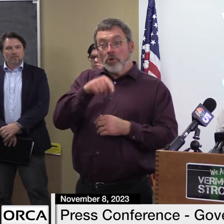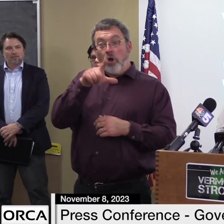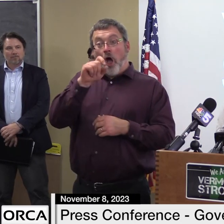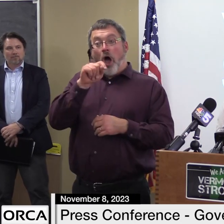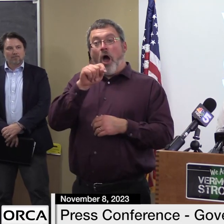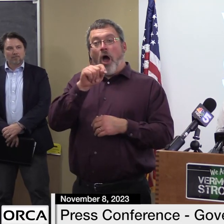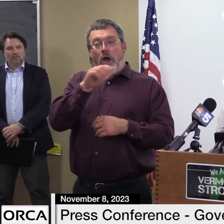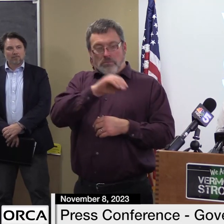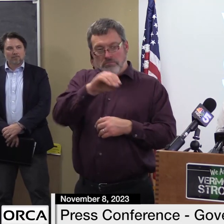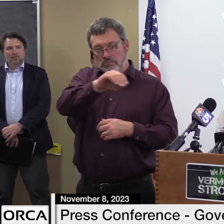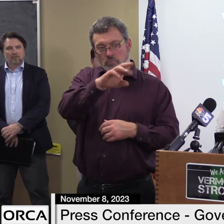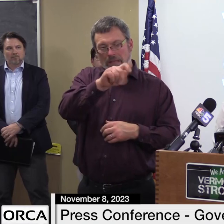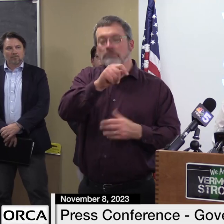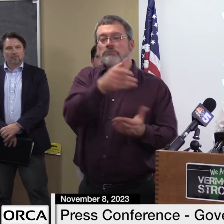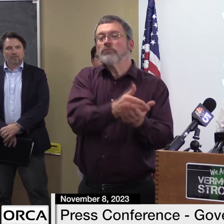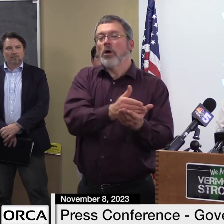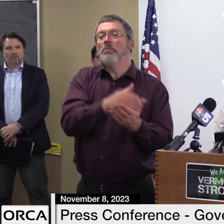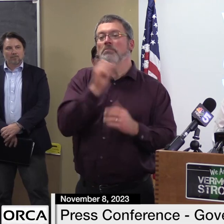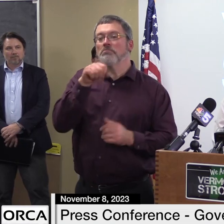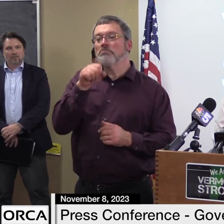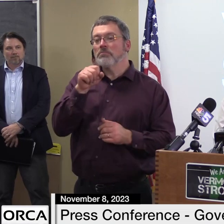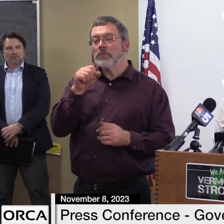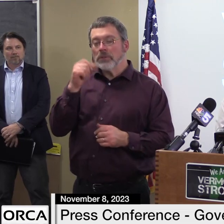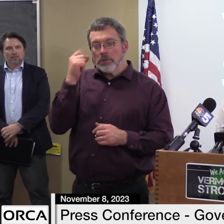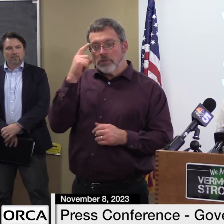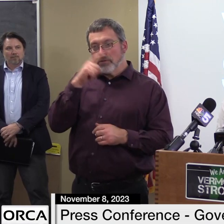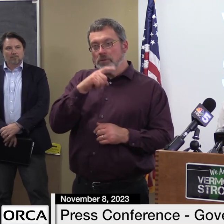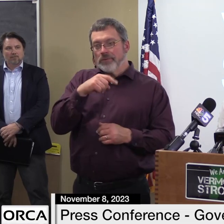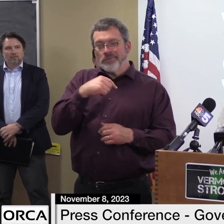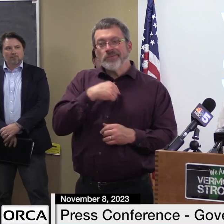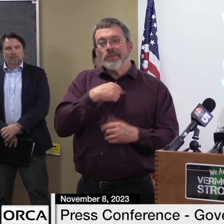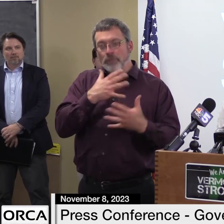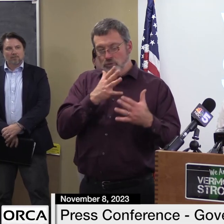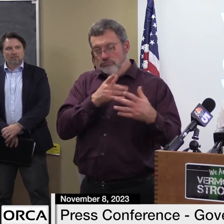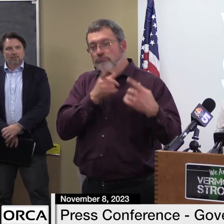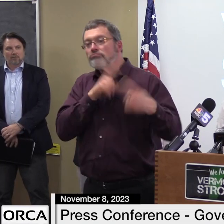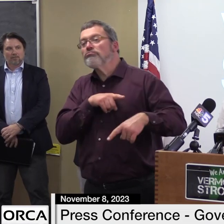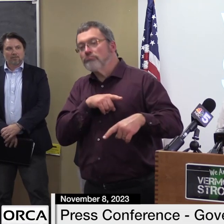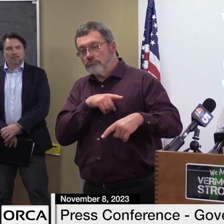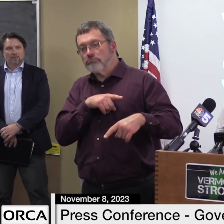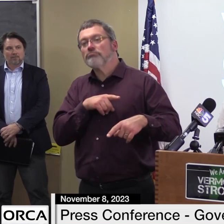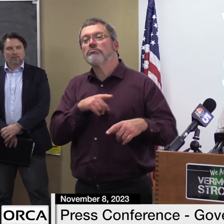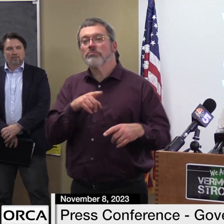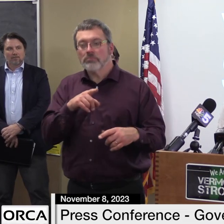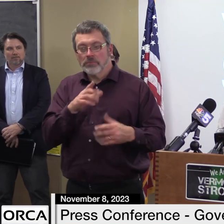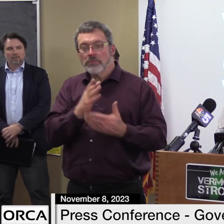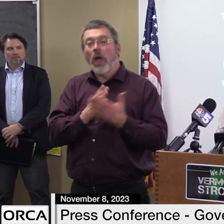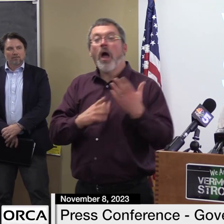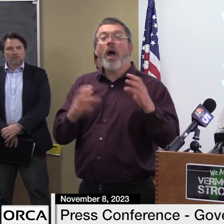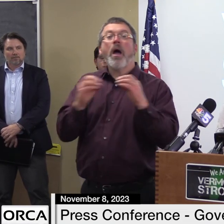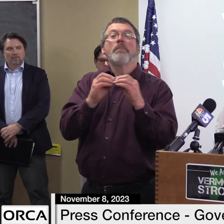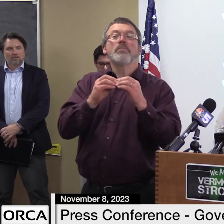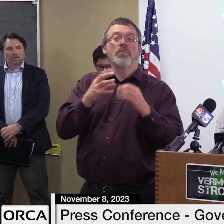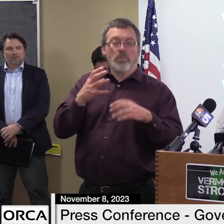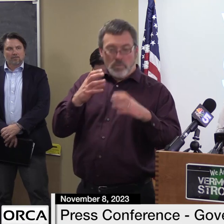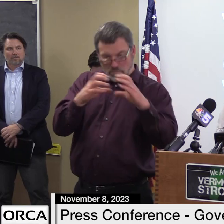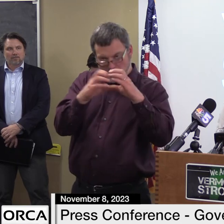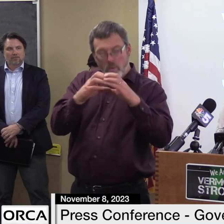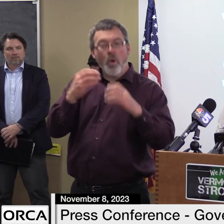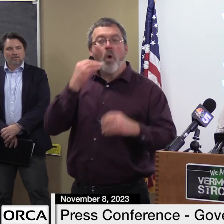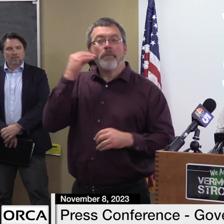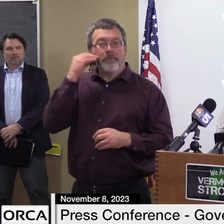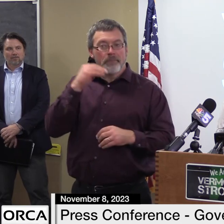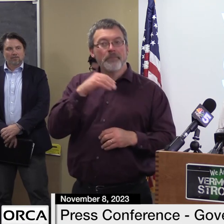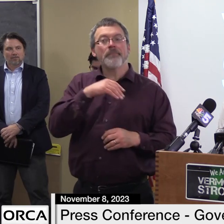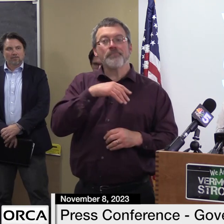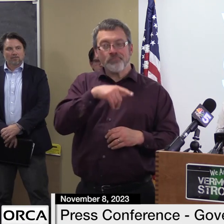ceased for those. We have made agreement with some of the mobile home owners, and we've taken possession of